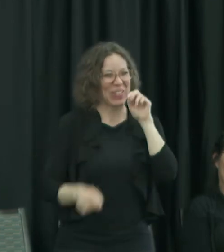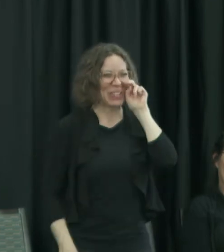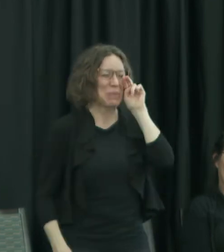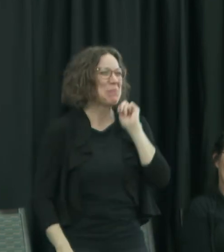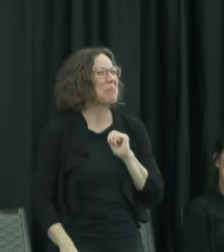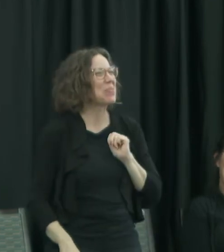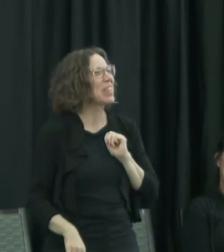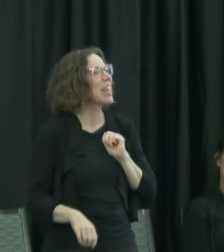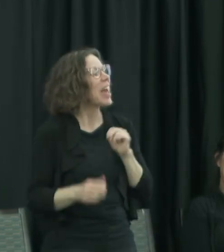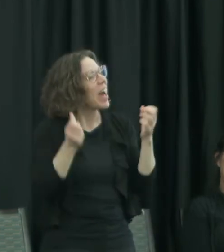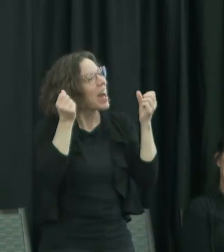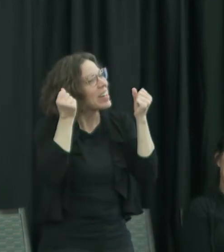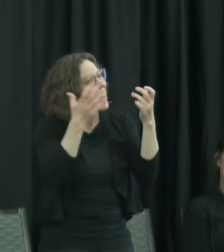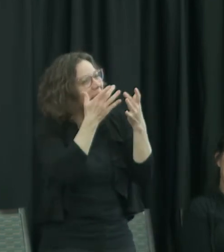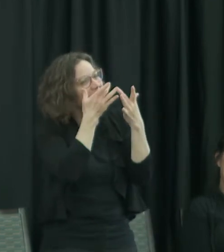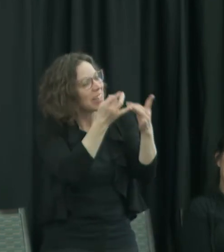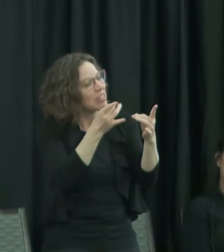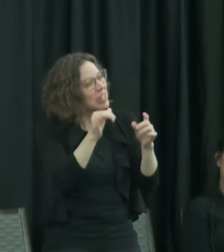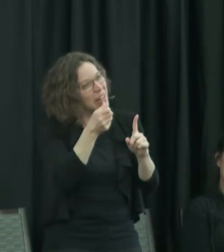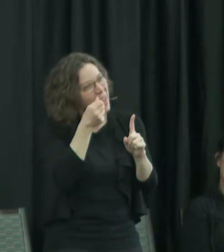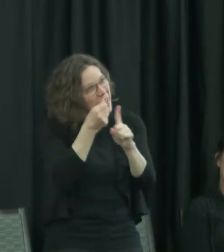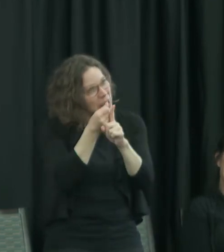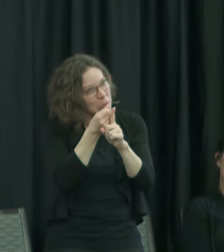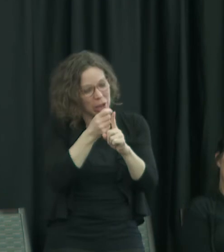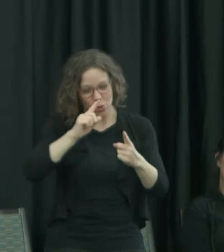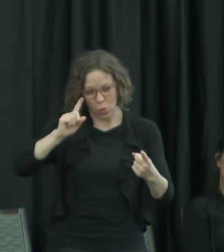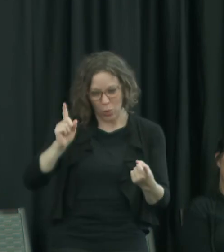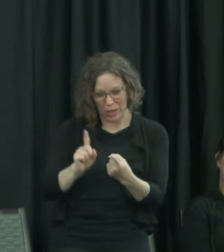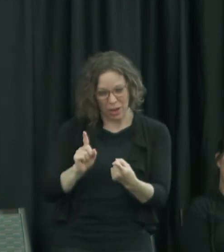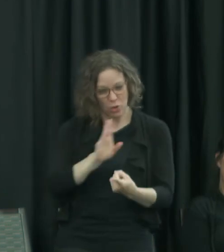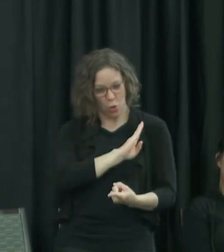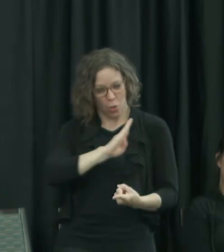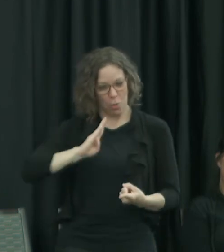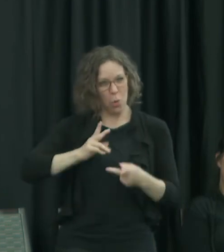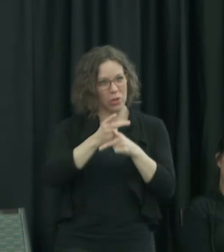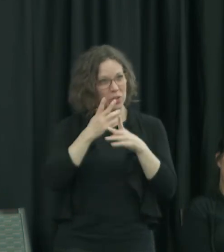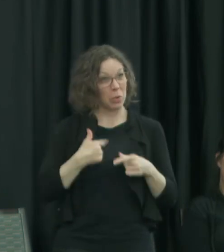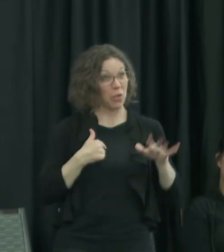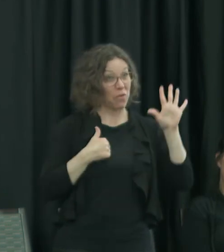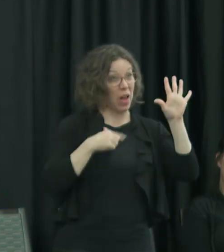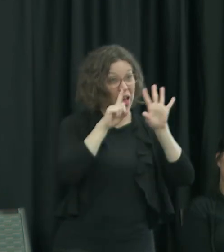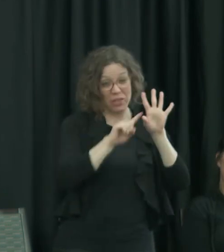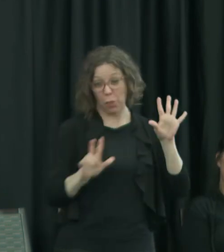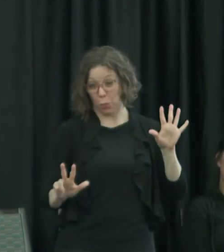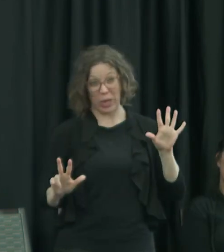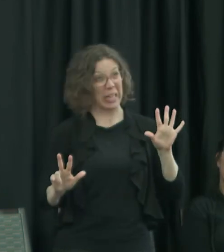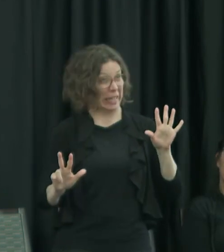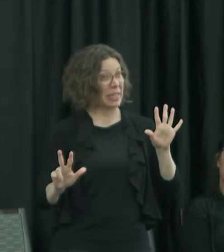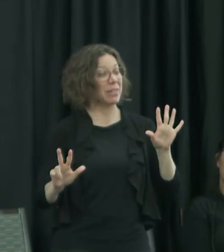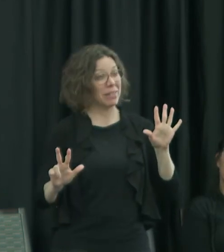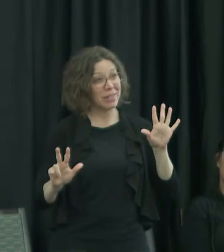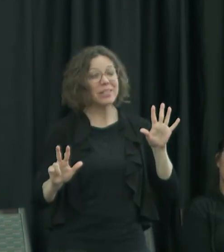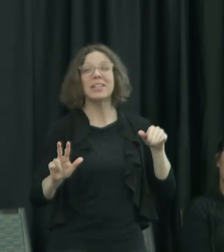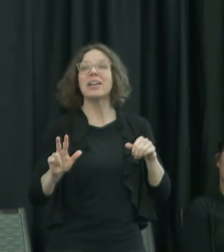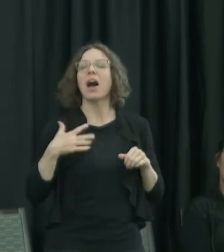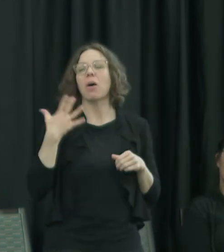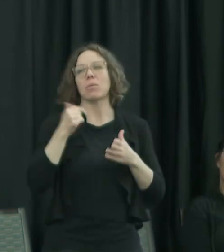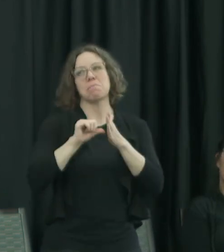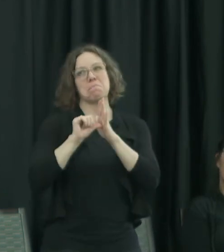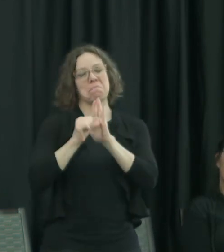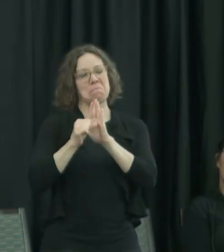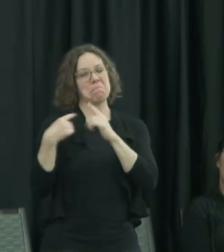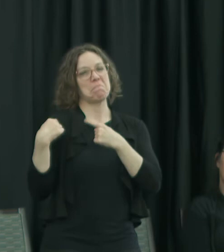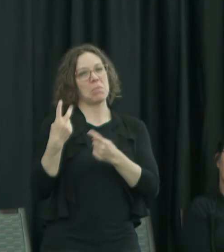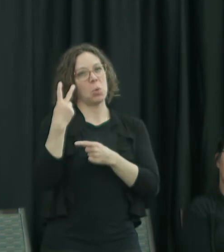You know, there's been a lot of interest in the impact of the reduction of the Board of Supervisors from 5 to 3 members. And I just want to highlight the past